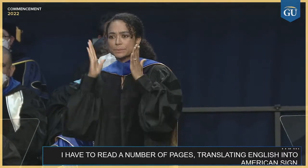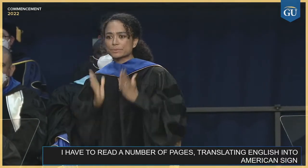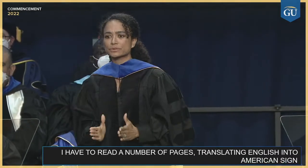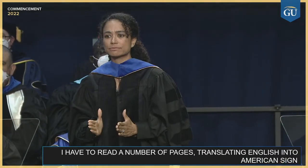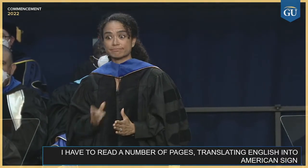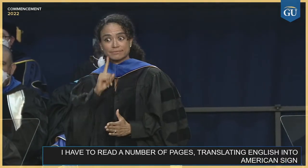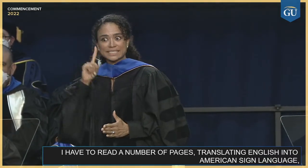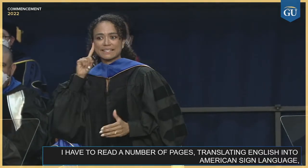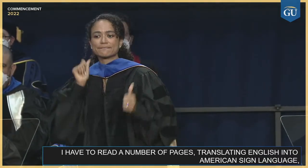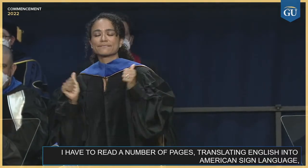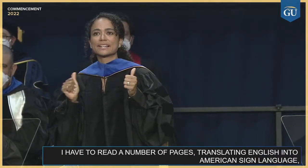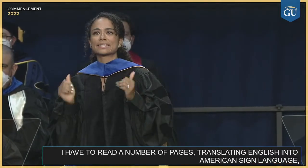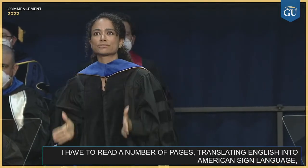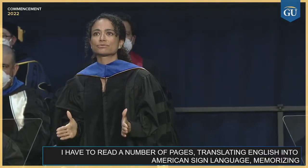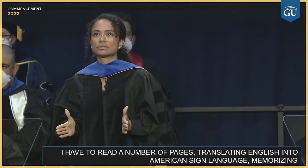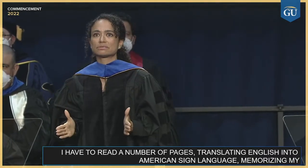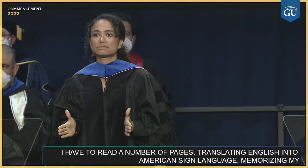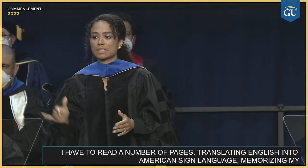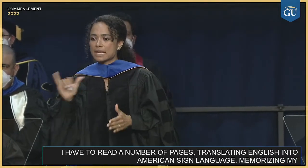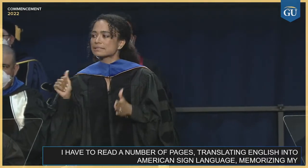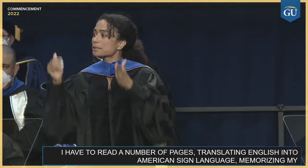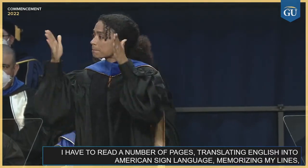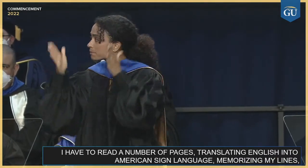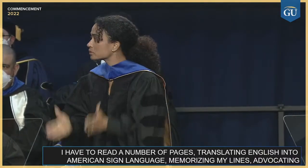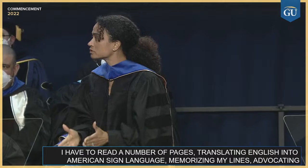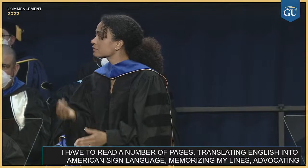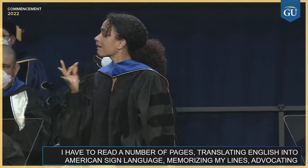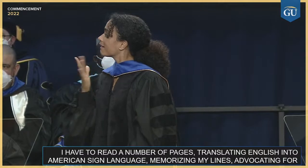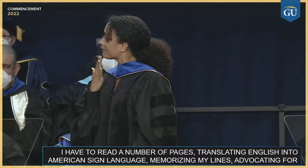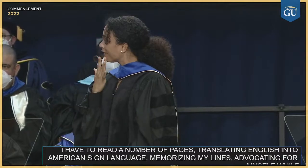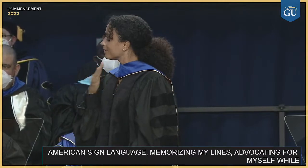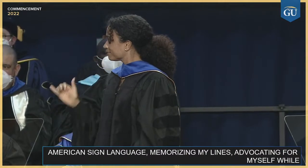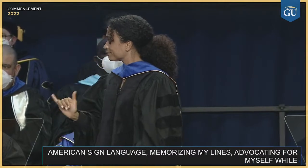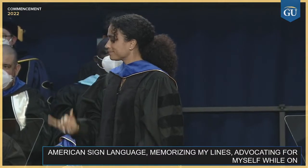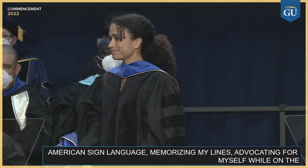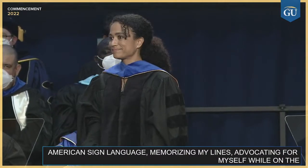for myself while on the set as a deaf actress, as a person of color.